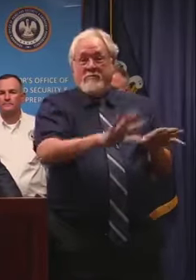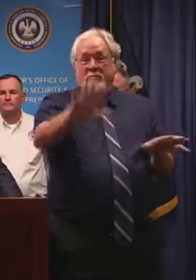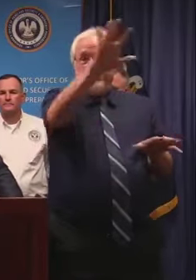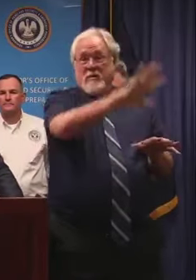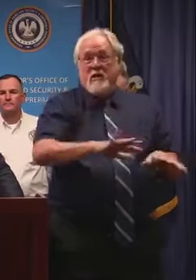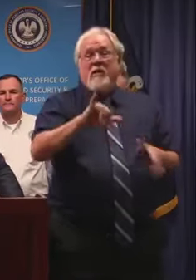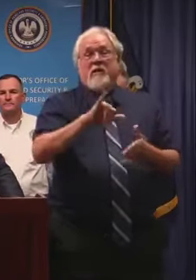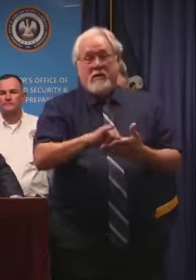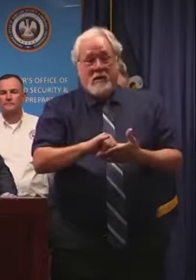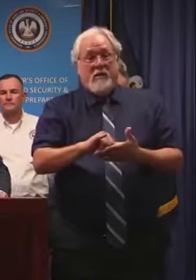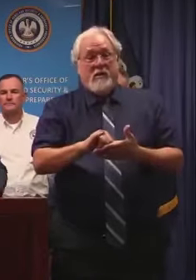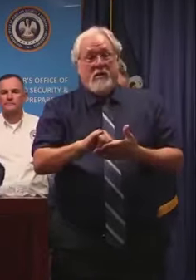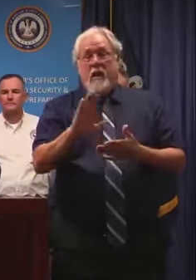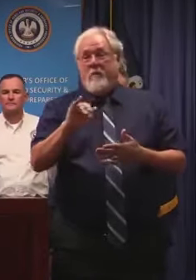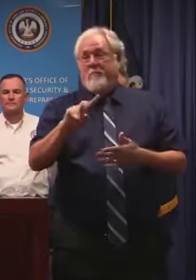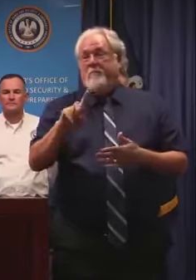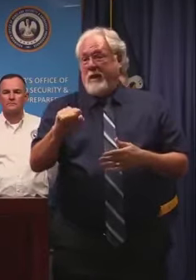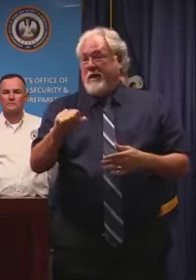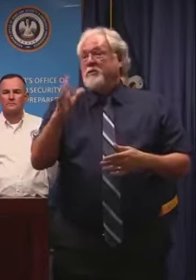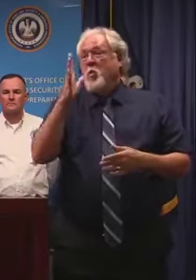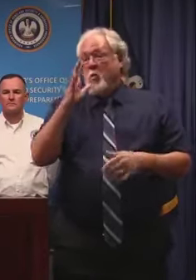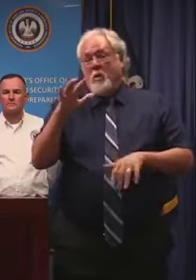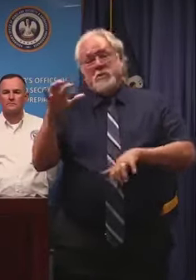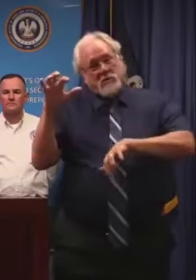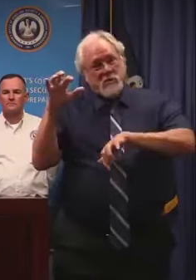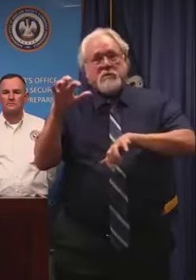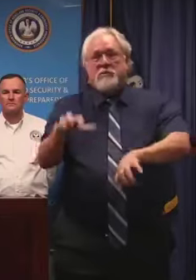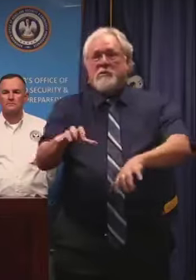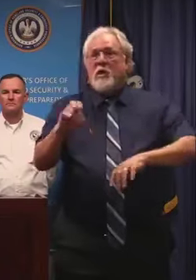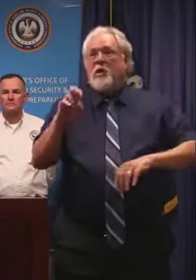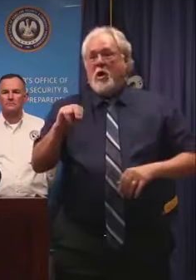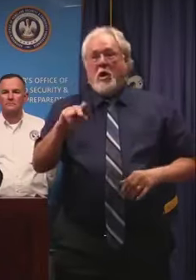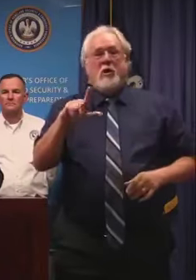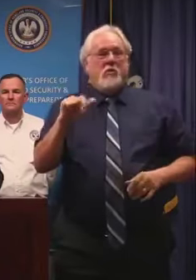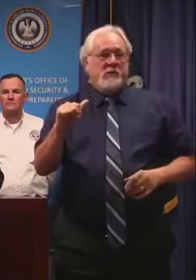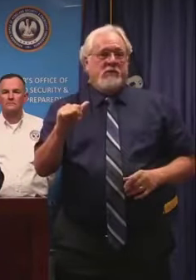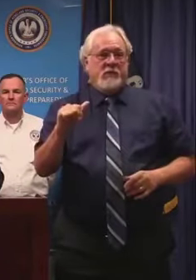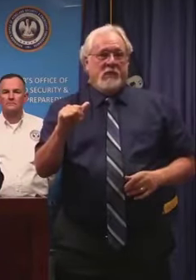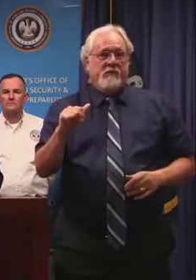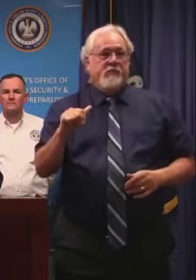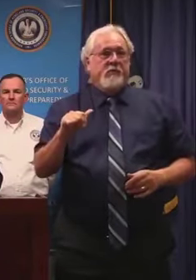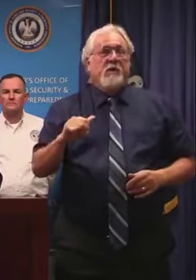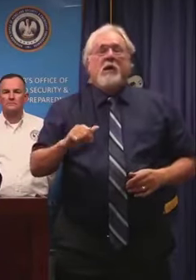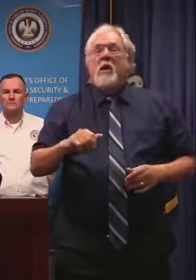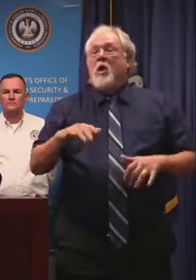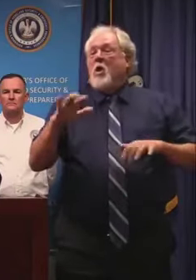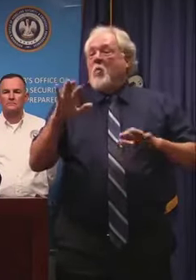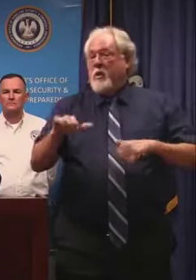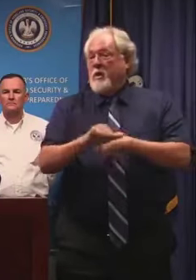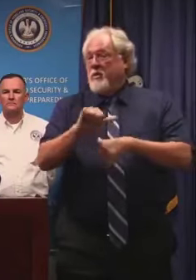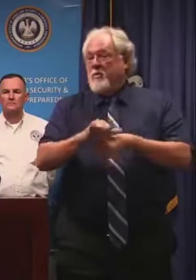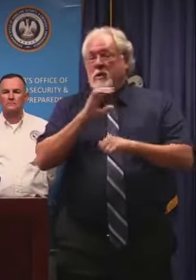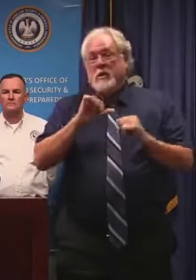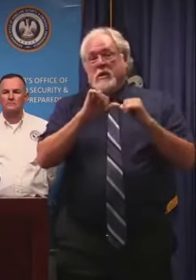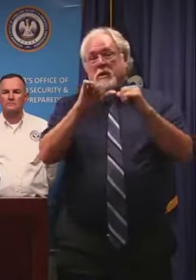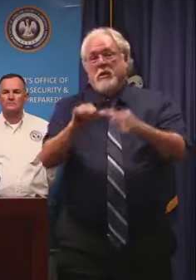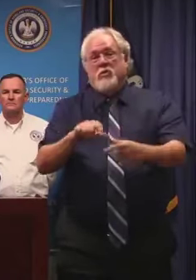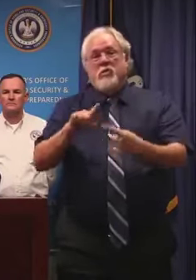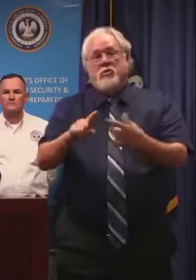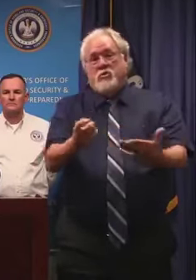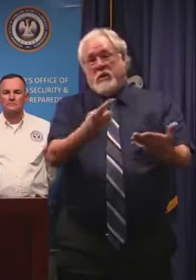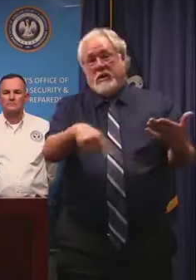this storm will drop heavy rains on Louisiana. This rain threat will continue into